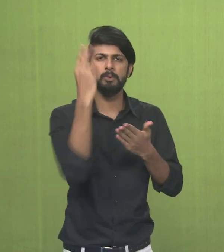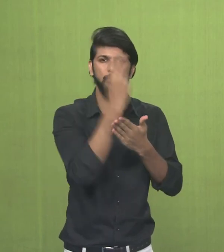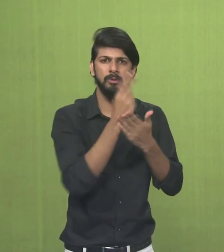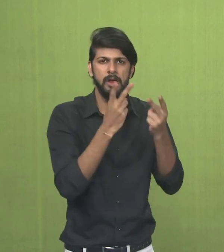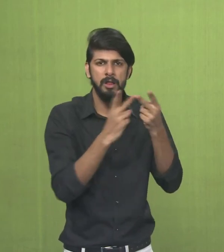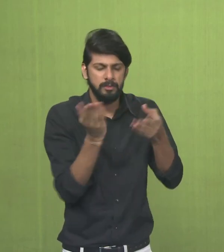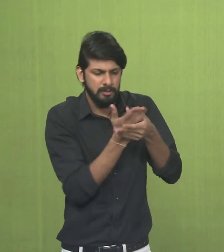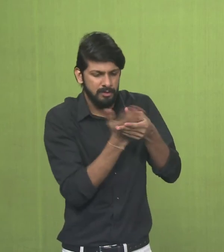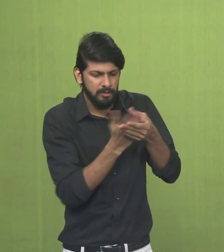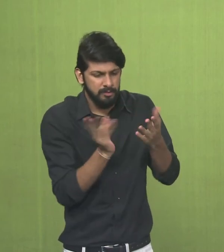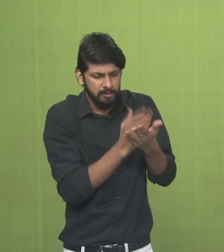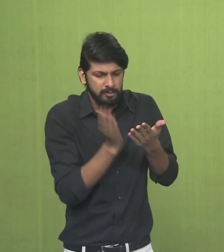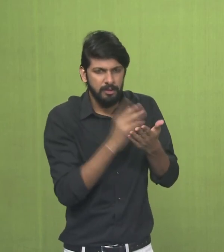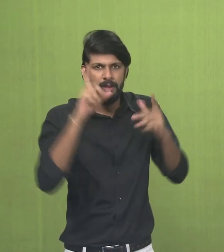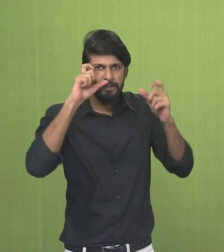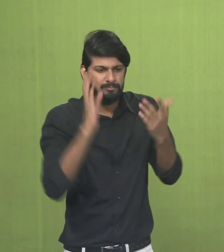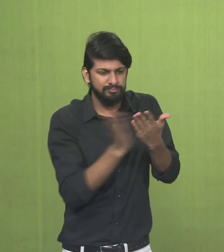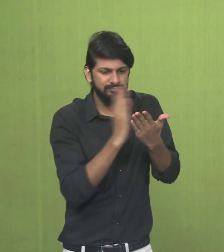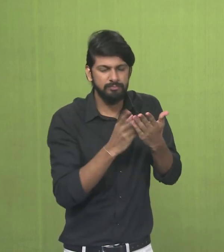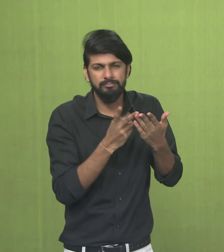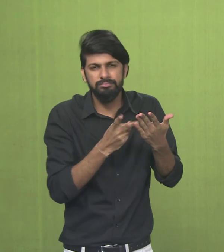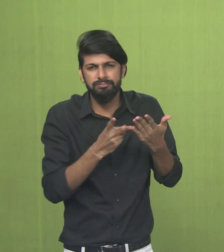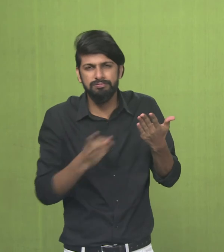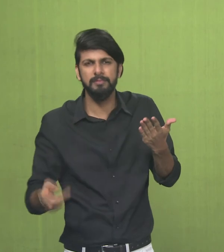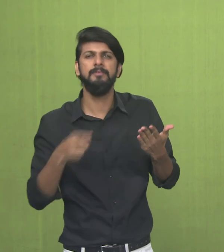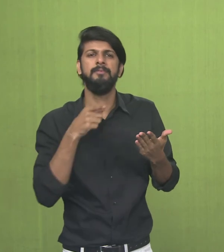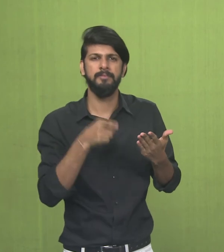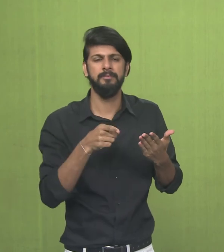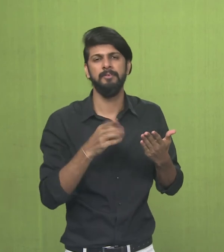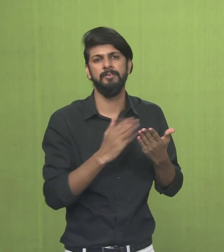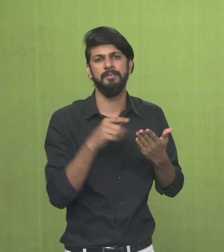The next word is album, something we use to put pictures.